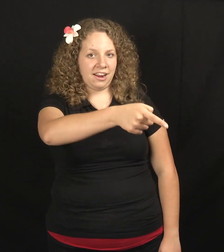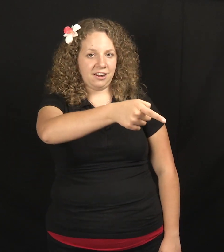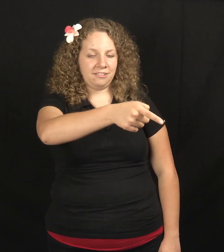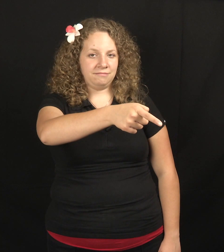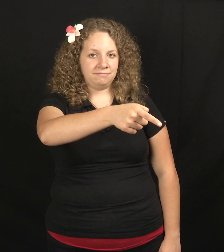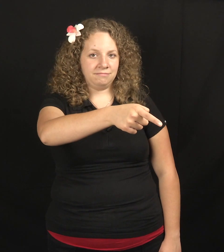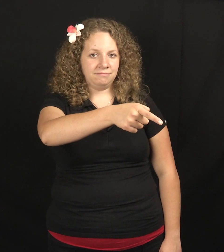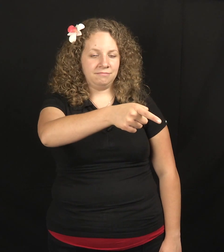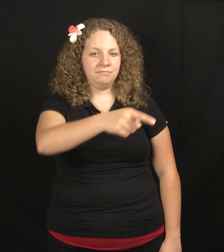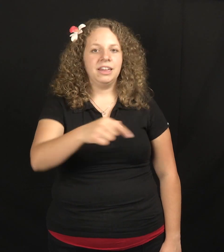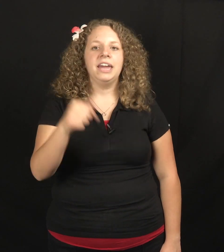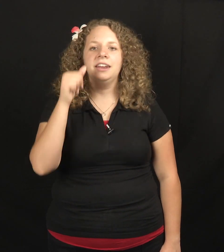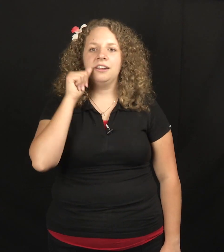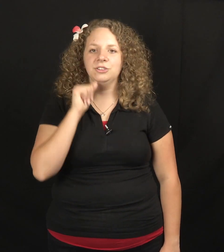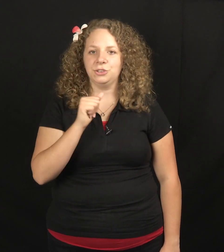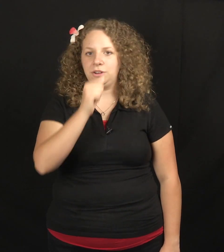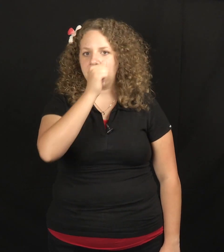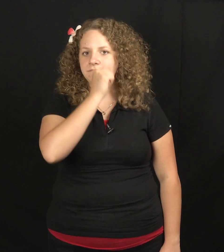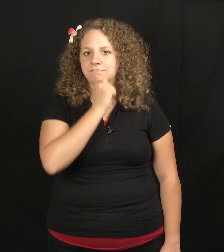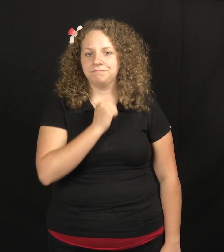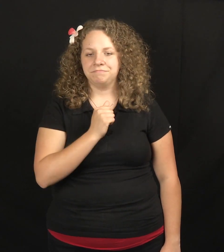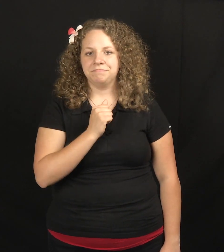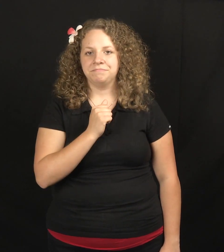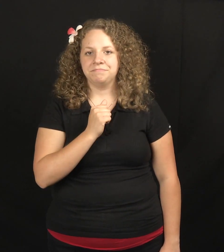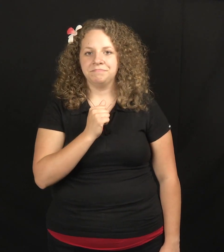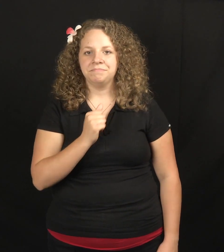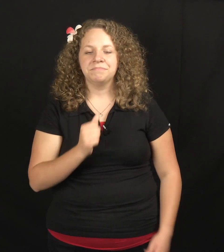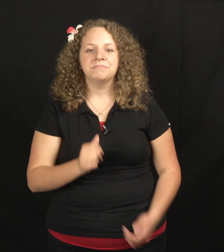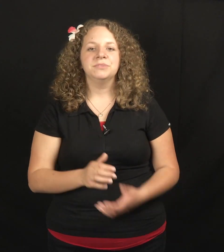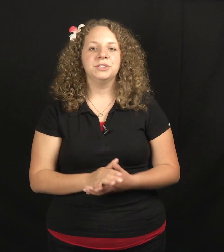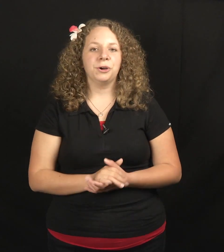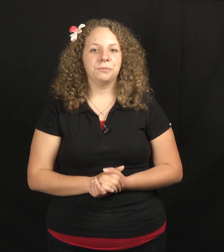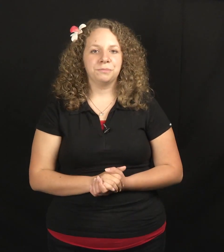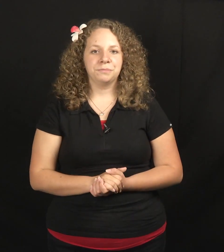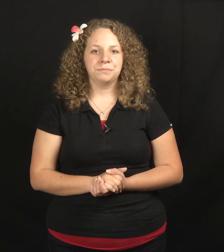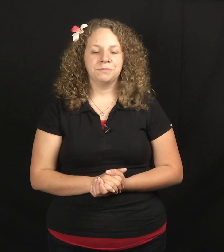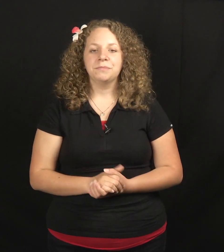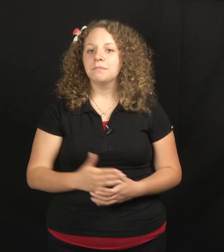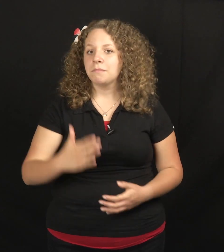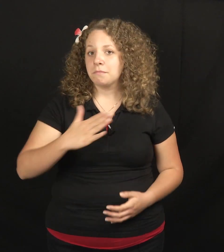there, and Arizona. So,